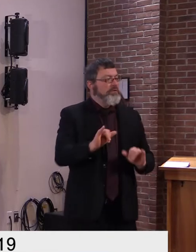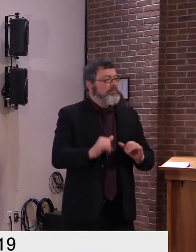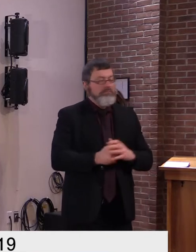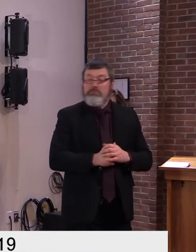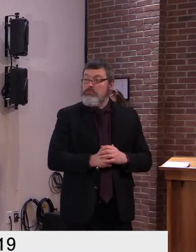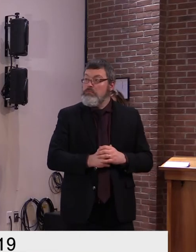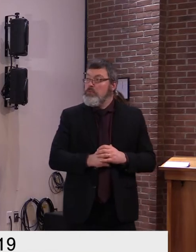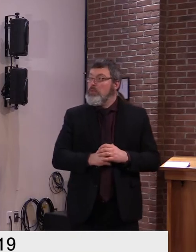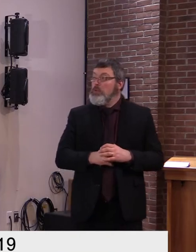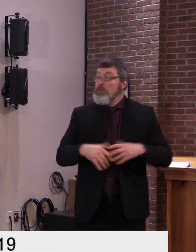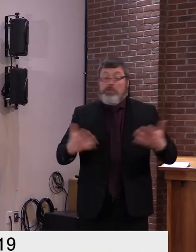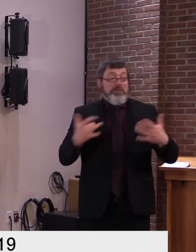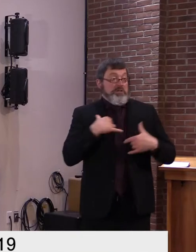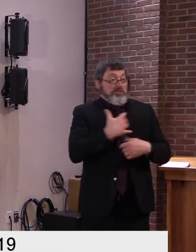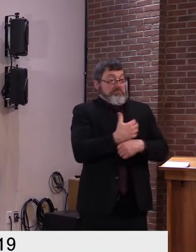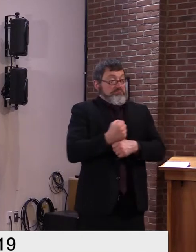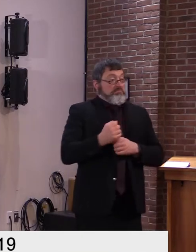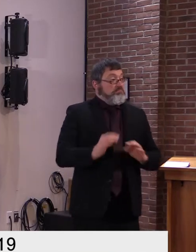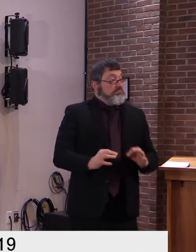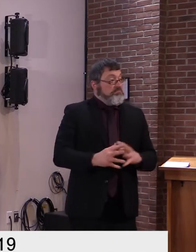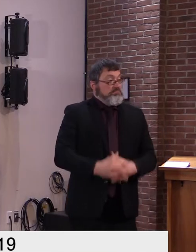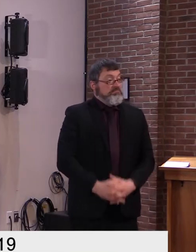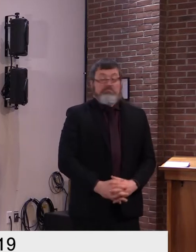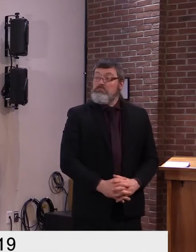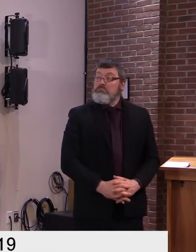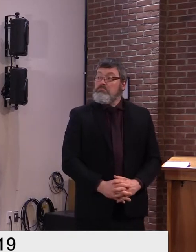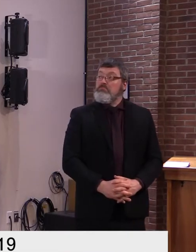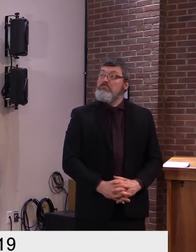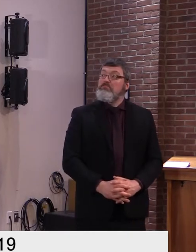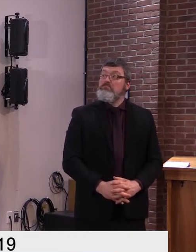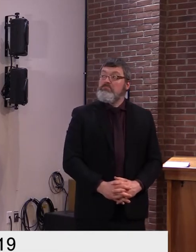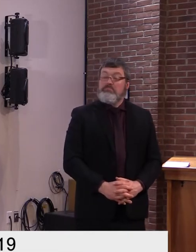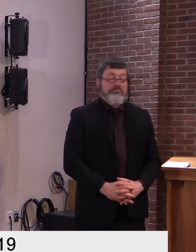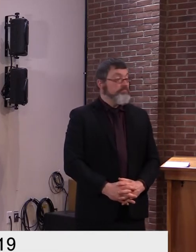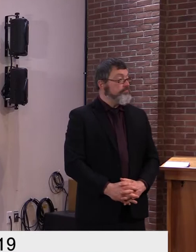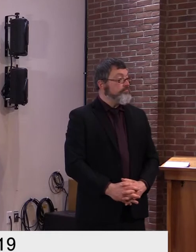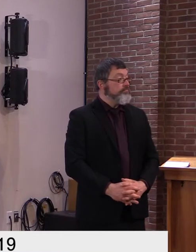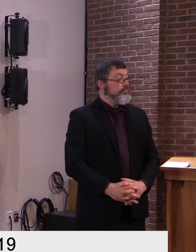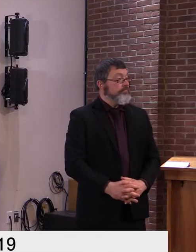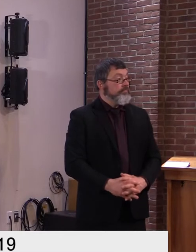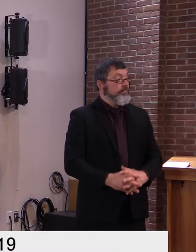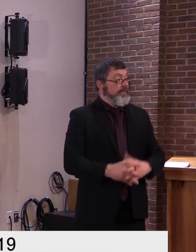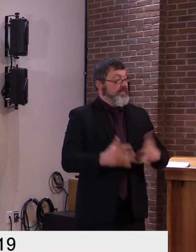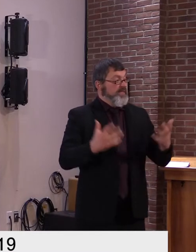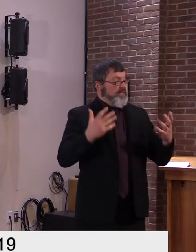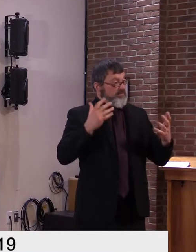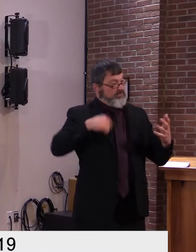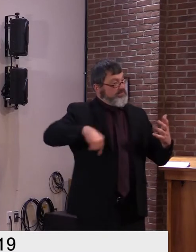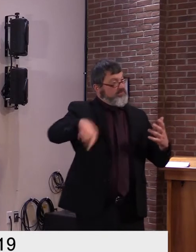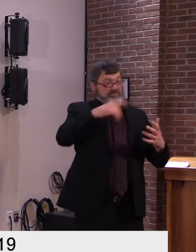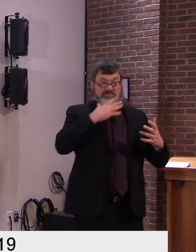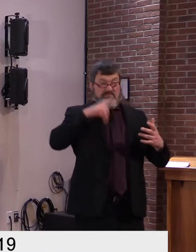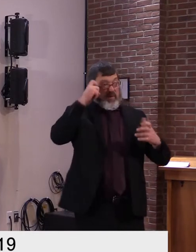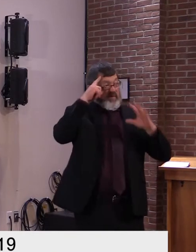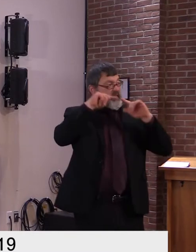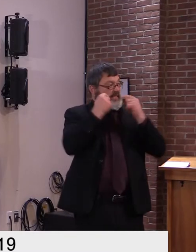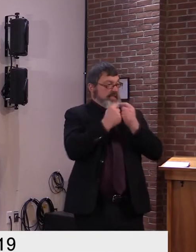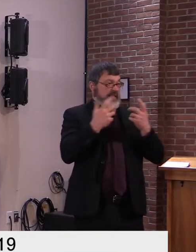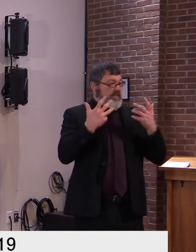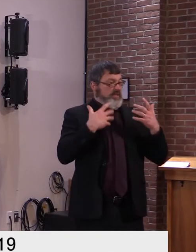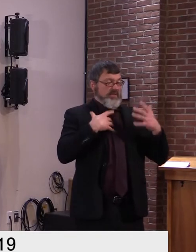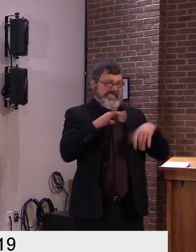we are still being as successful as one can be and being an island in the middle of the continental